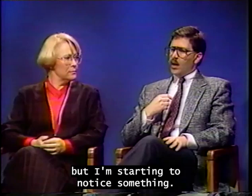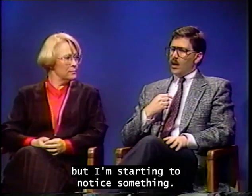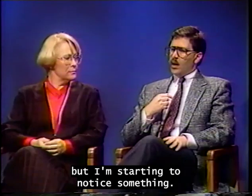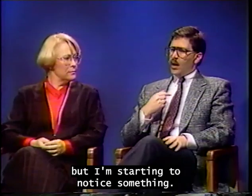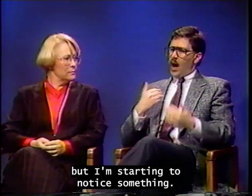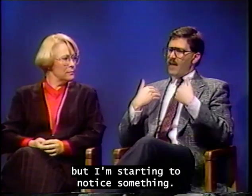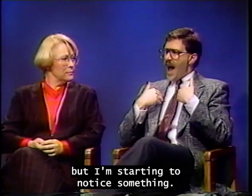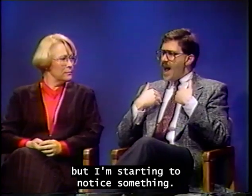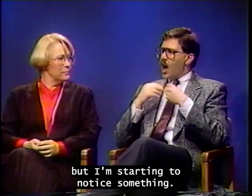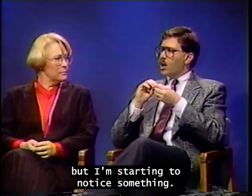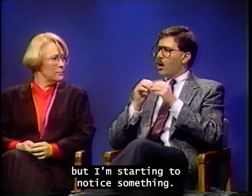notice something.